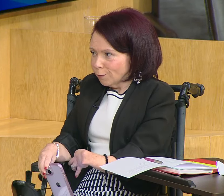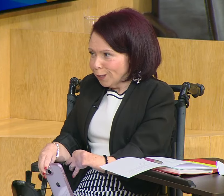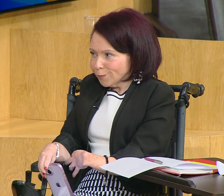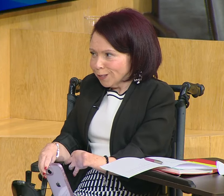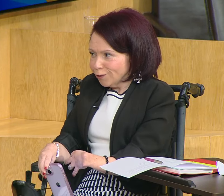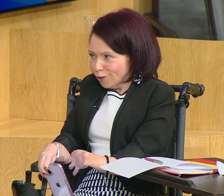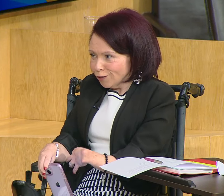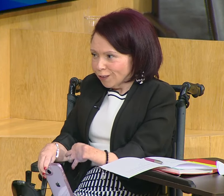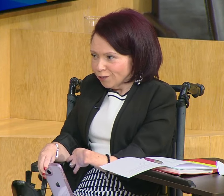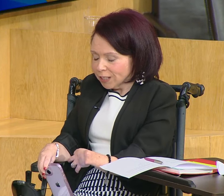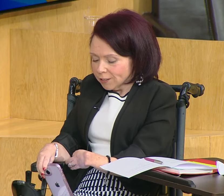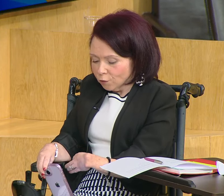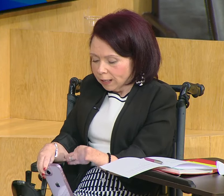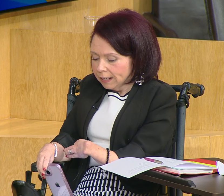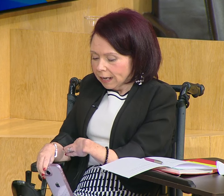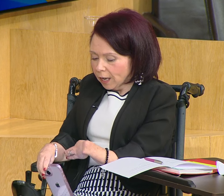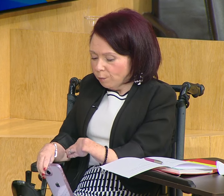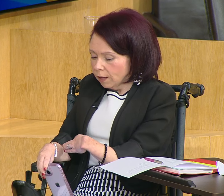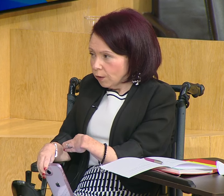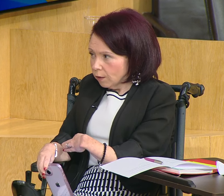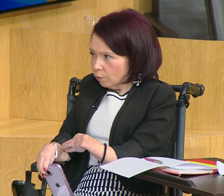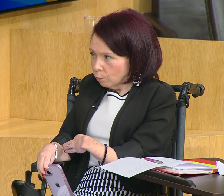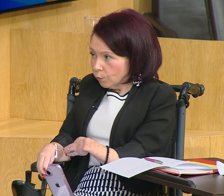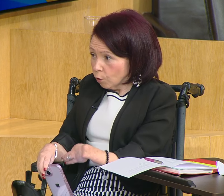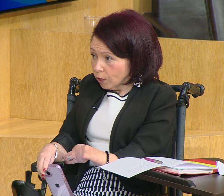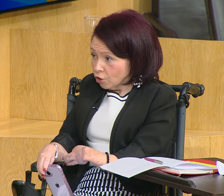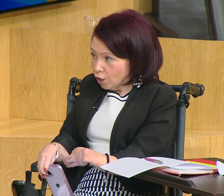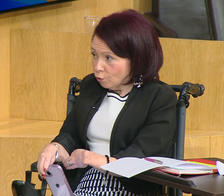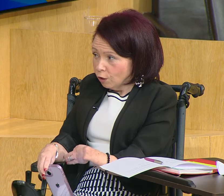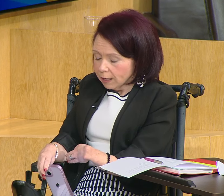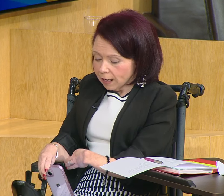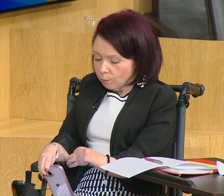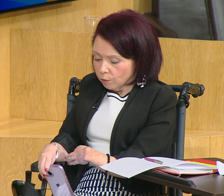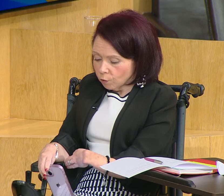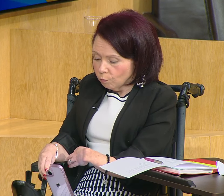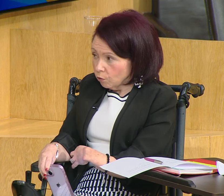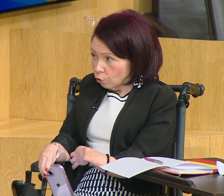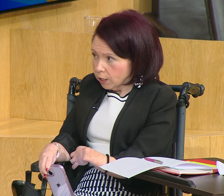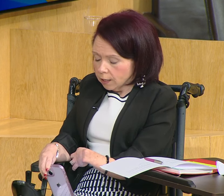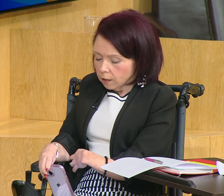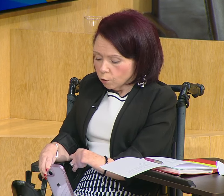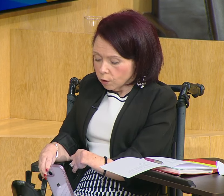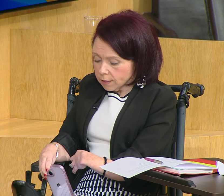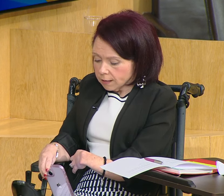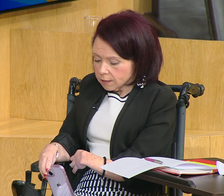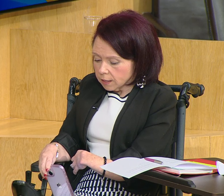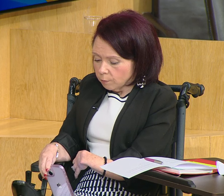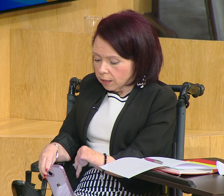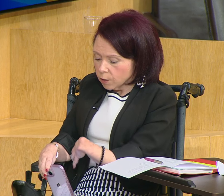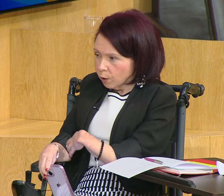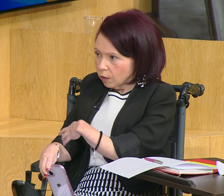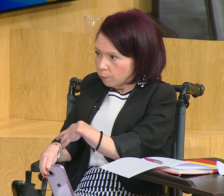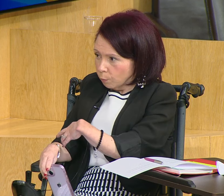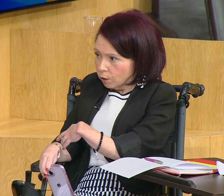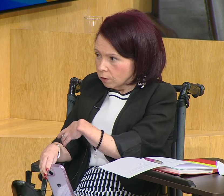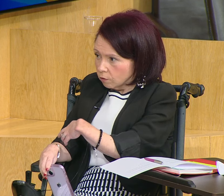that everybody has with education and their understanding of it. We've got a question now from Johnny, who has asked, and